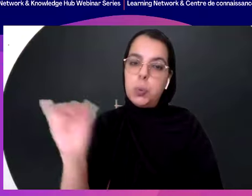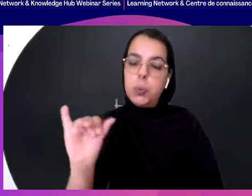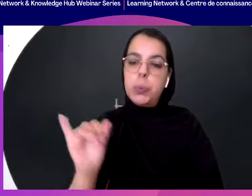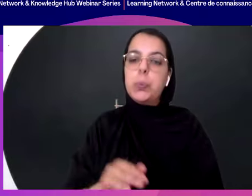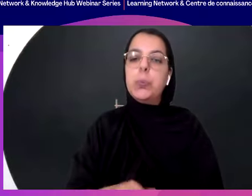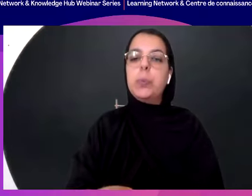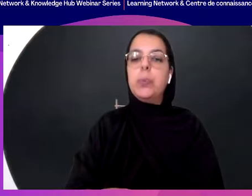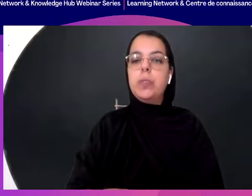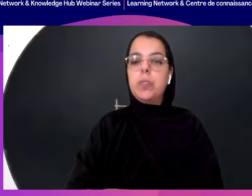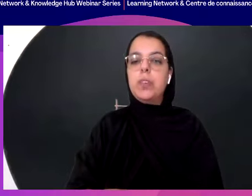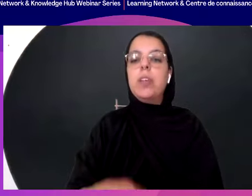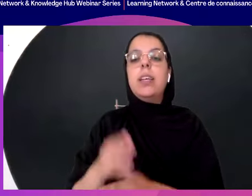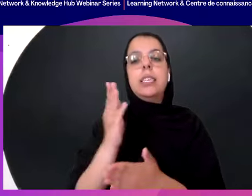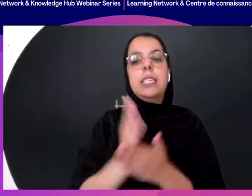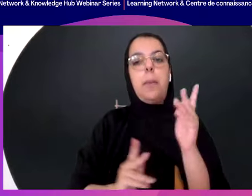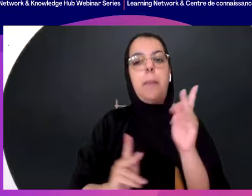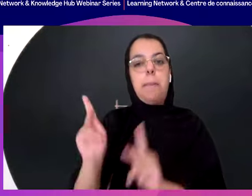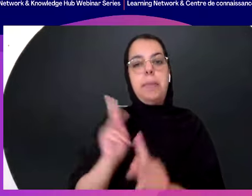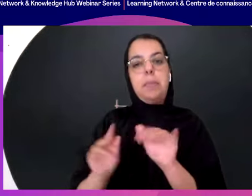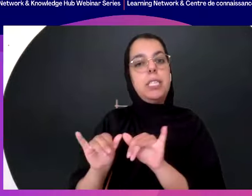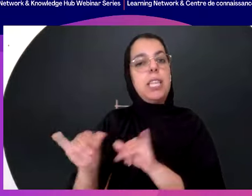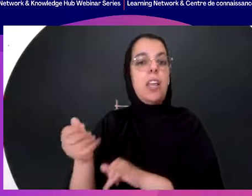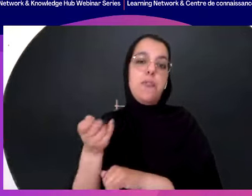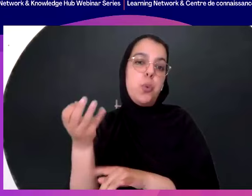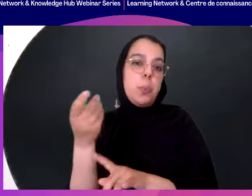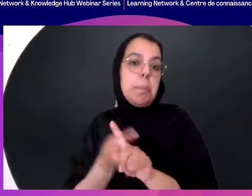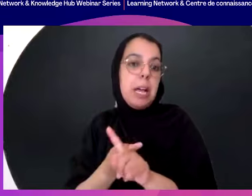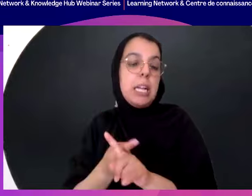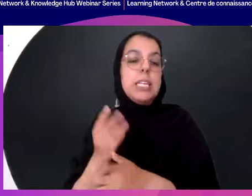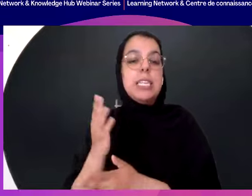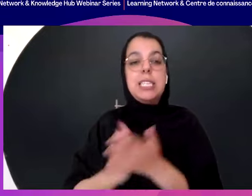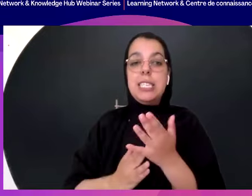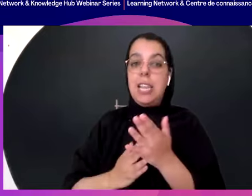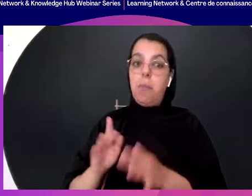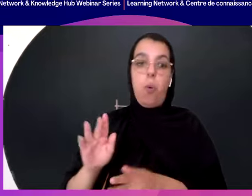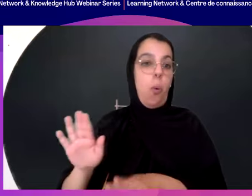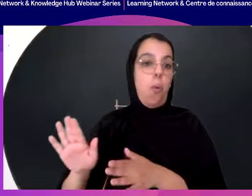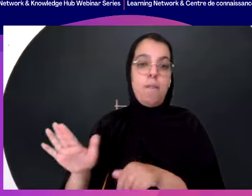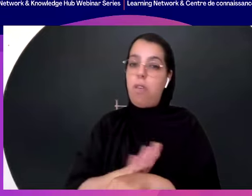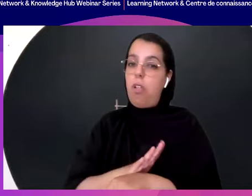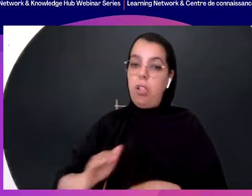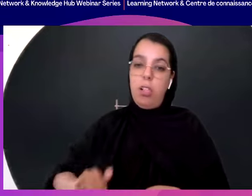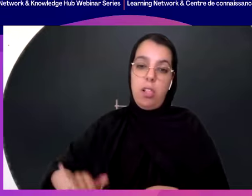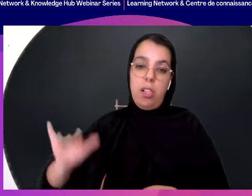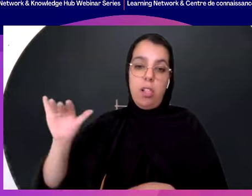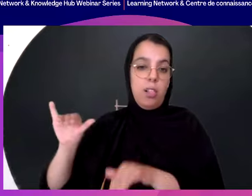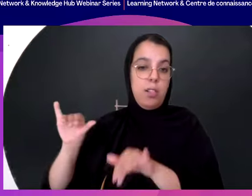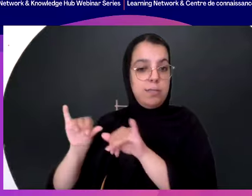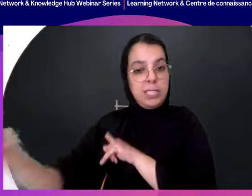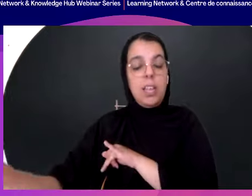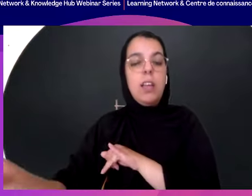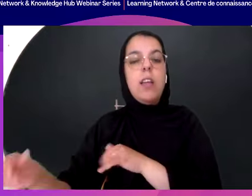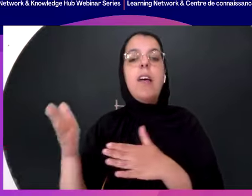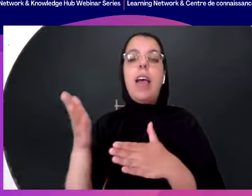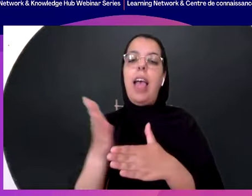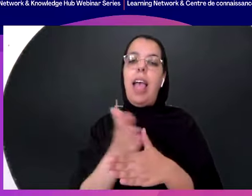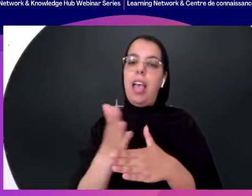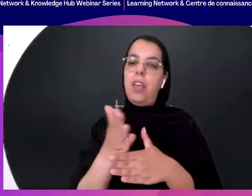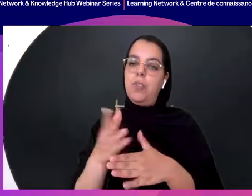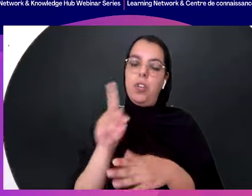some, people went for a few months, some people went for their whole childhood. I would say on average, it's going to differ in